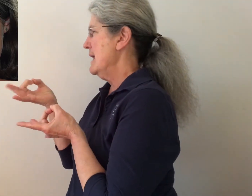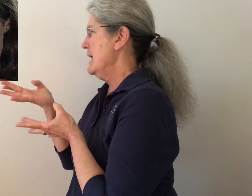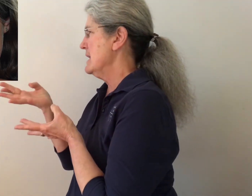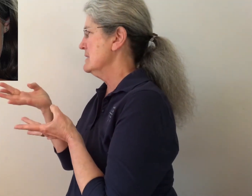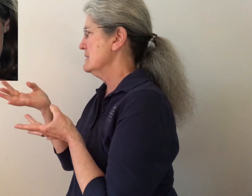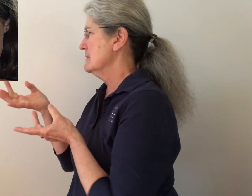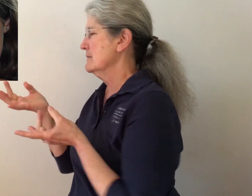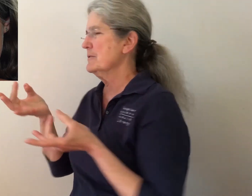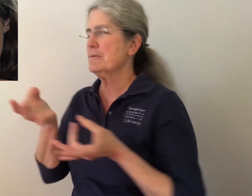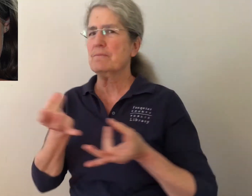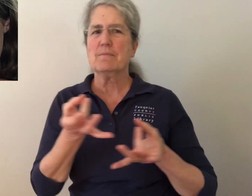Hate.